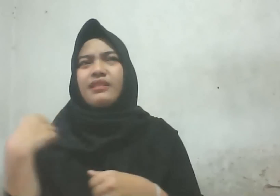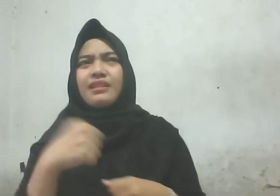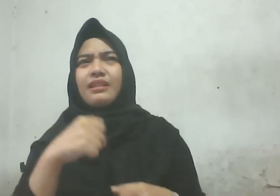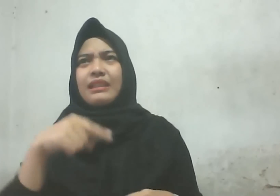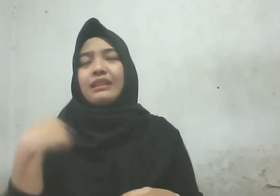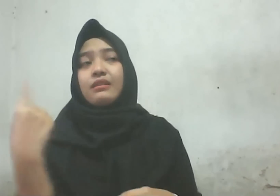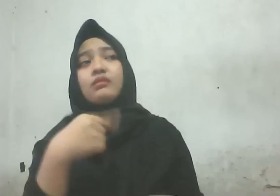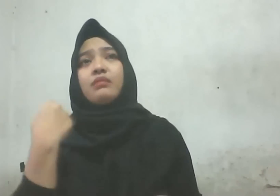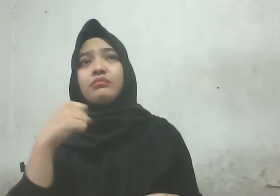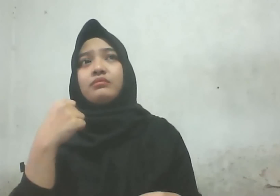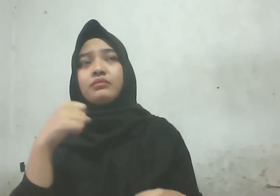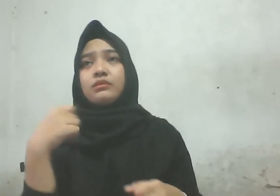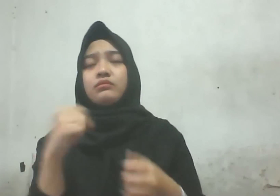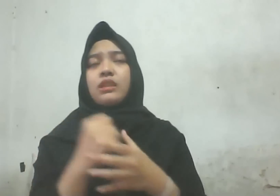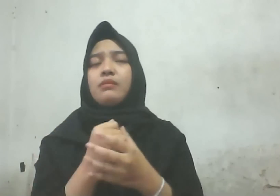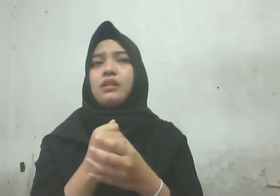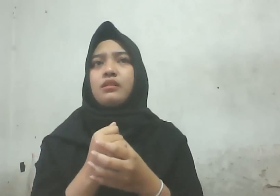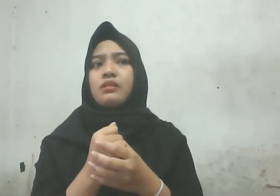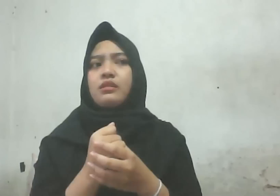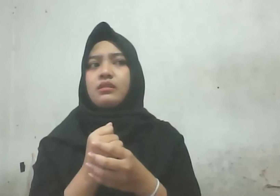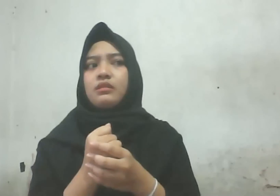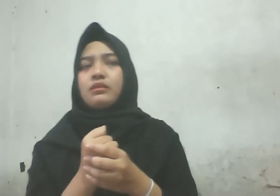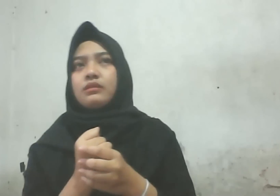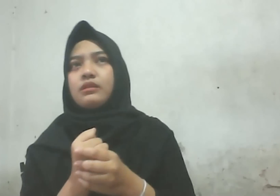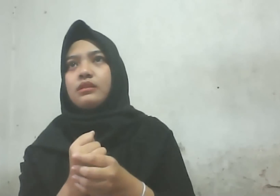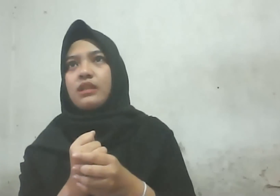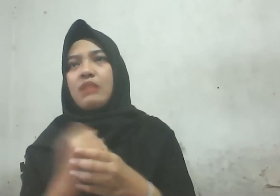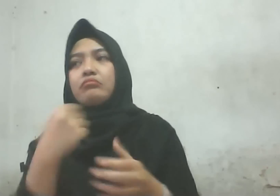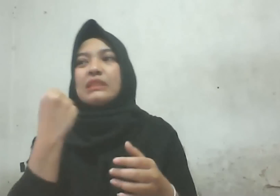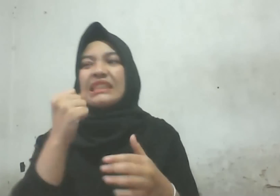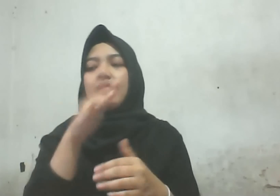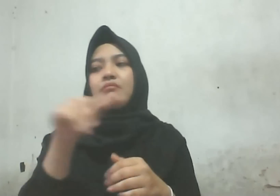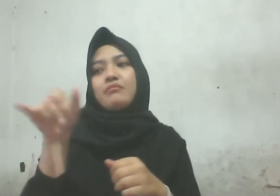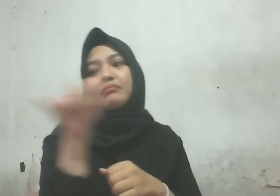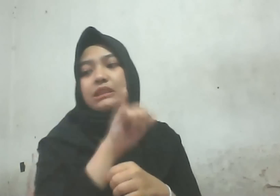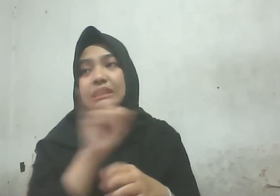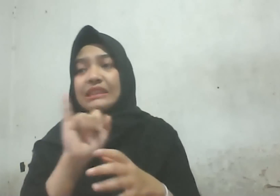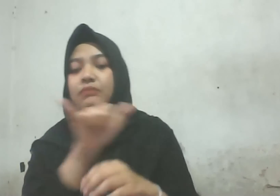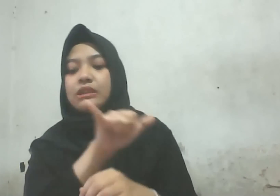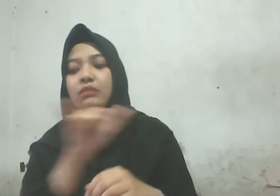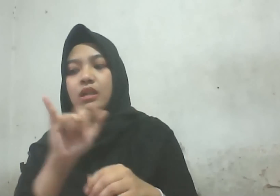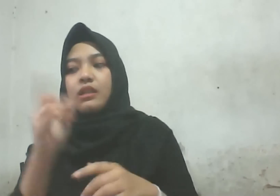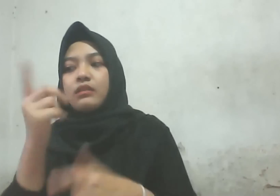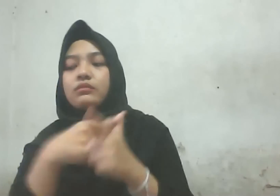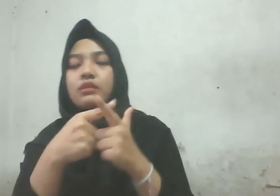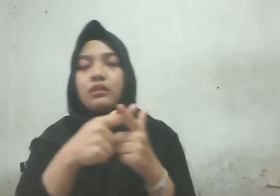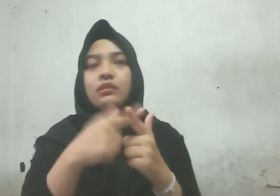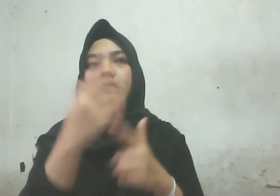with disabilities. What we can do for the non-disabled is giving the space for people with disabilities